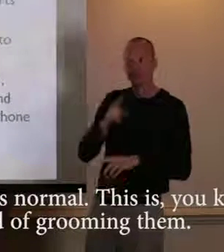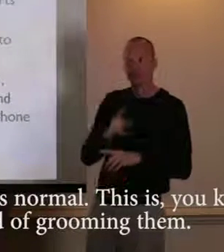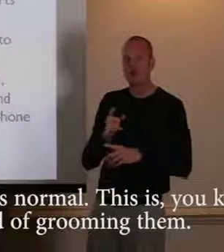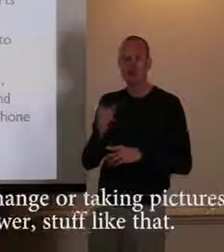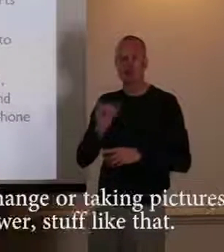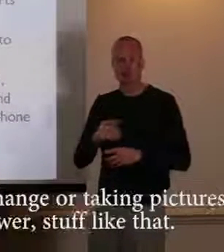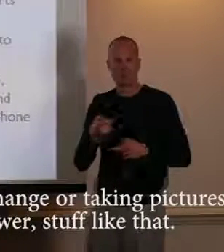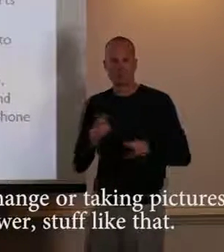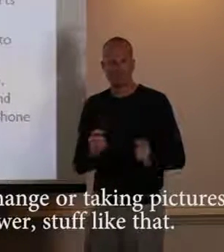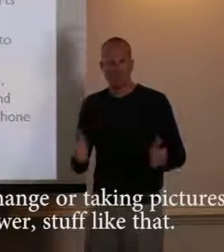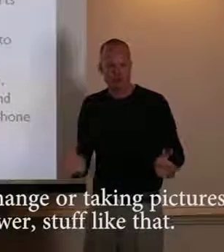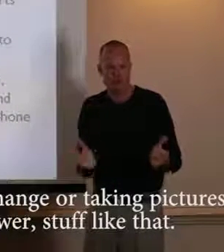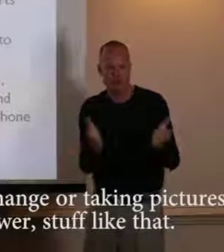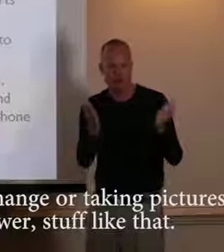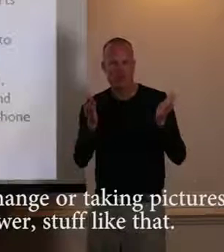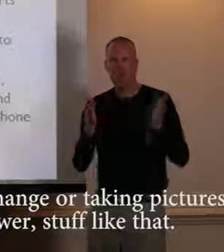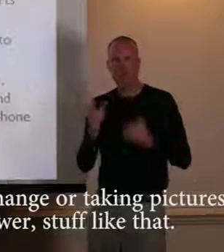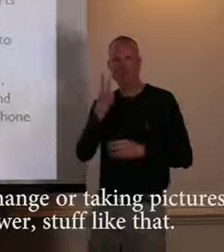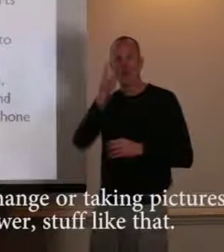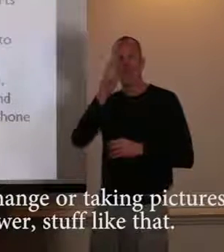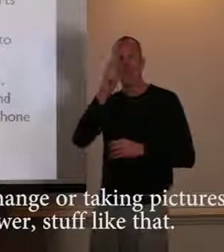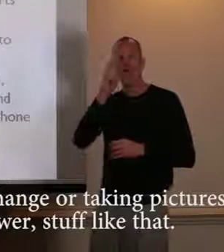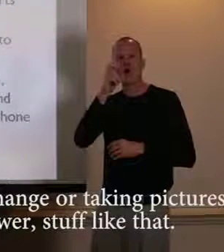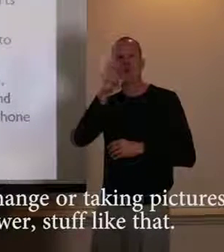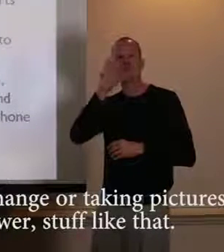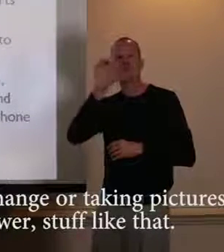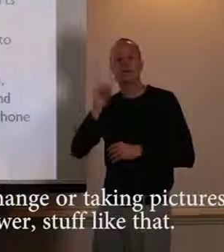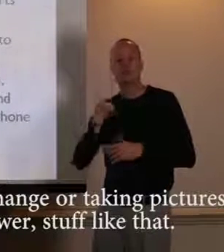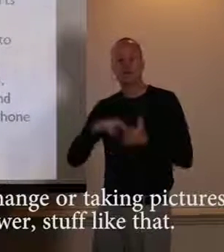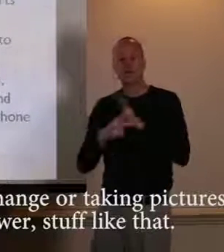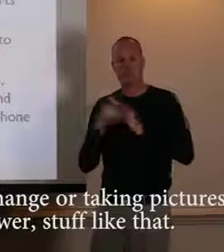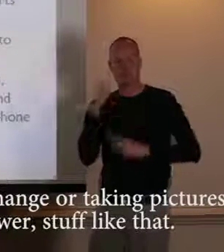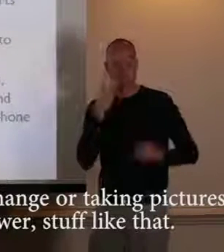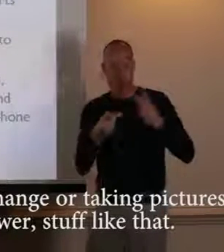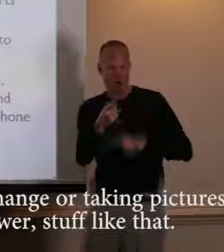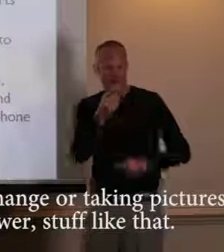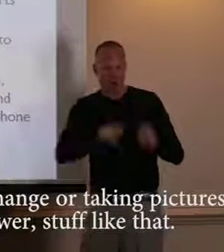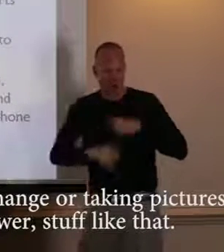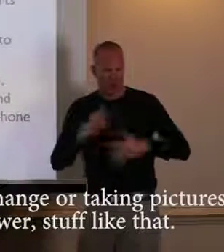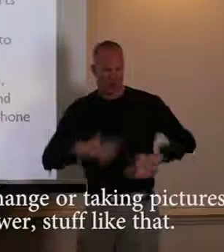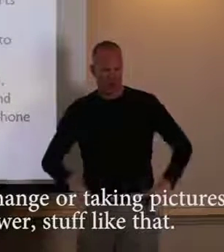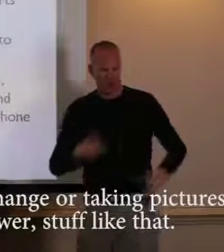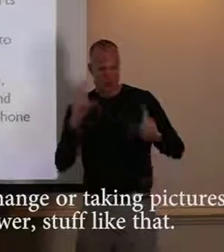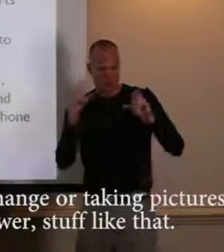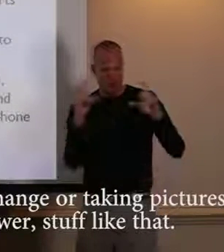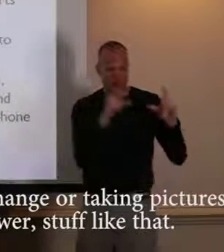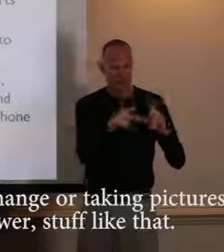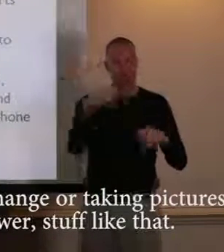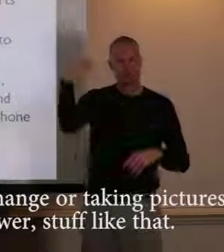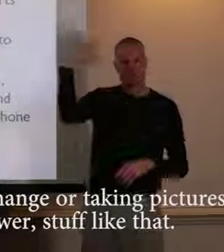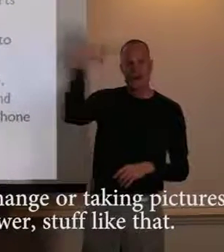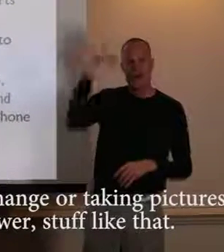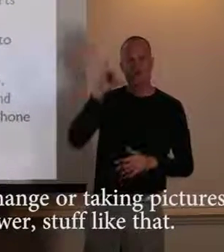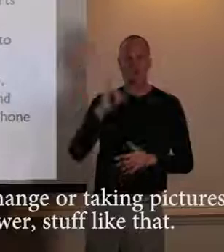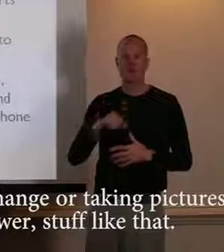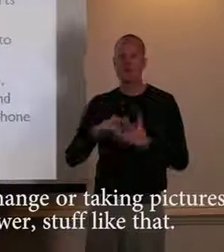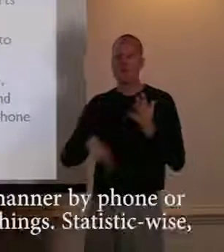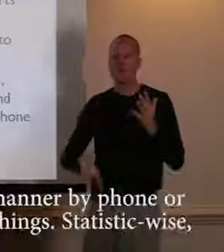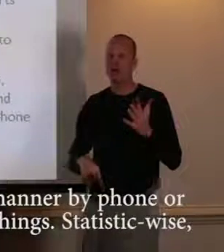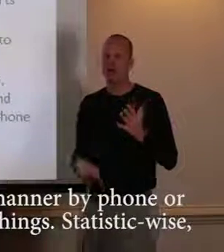them. Voyeurism, watching them change, or taking pictures of them while they're in the shower, stuff like that. communicating